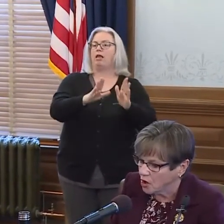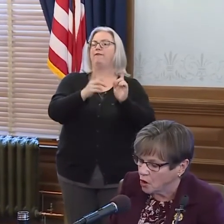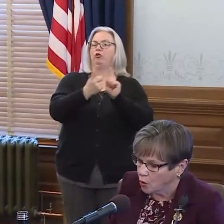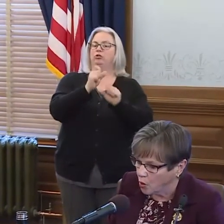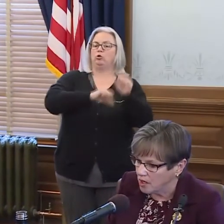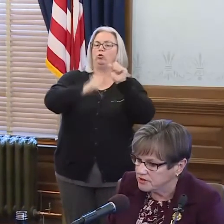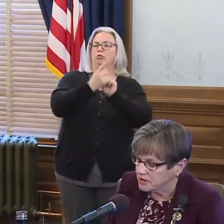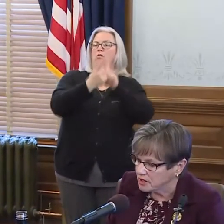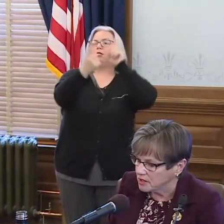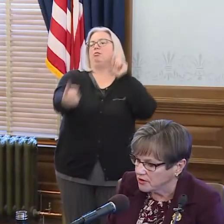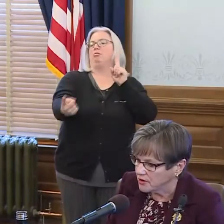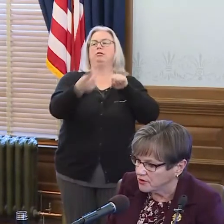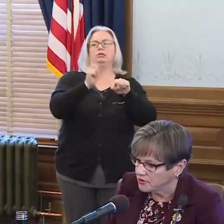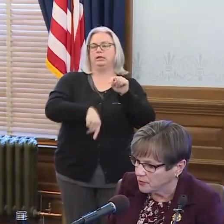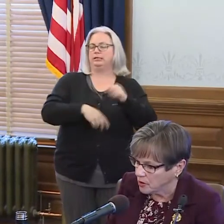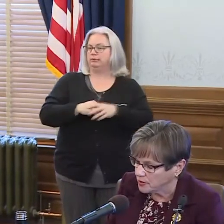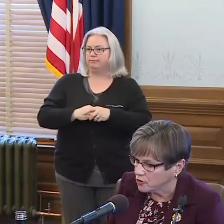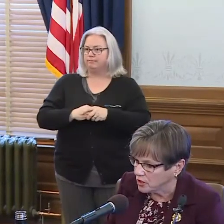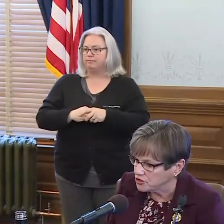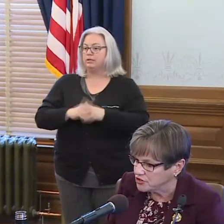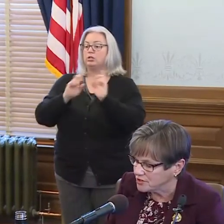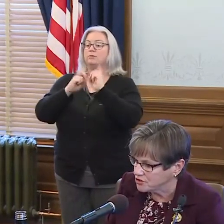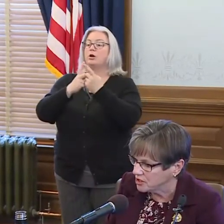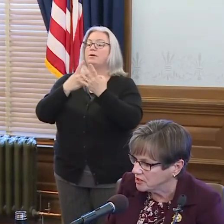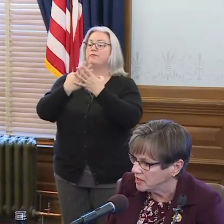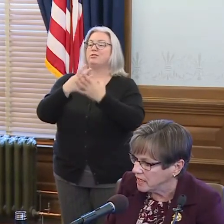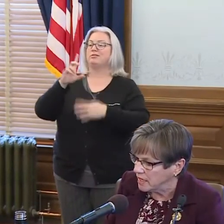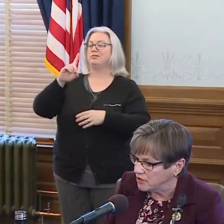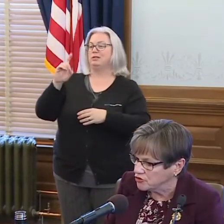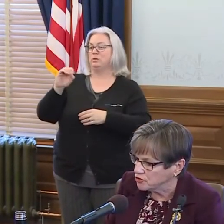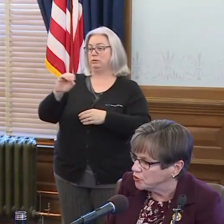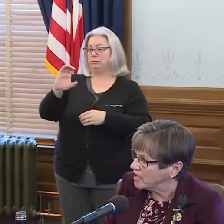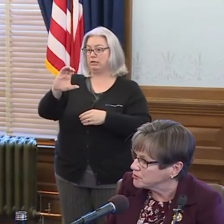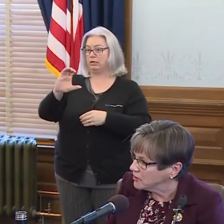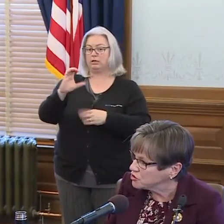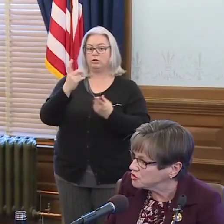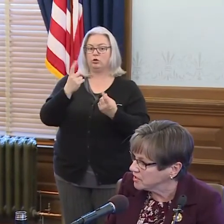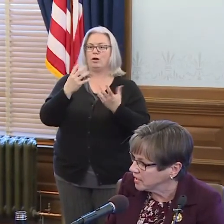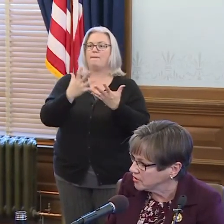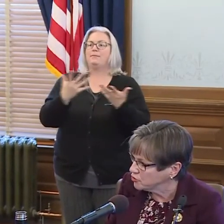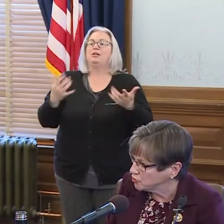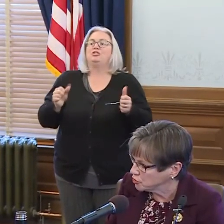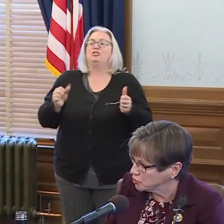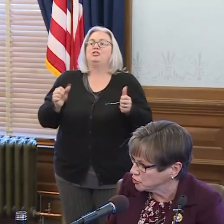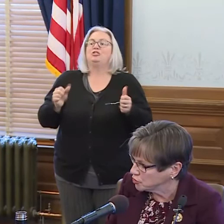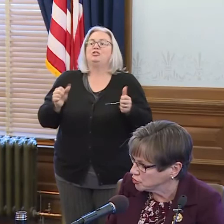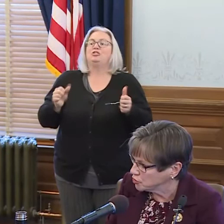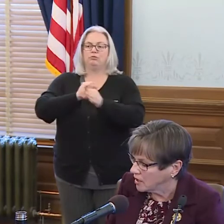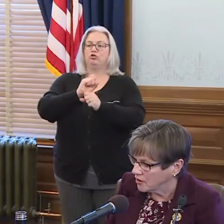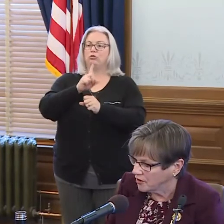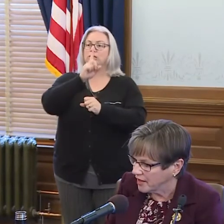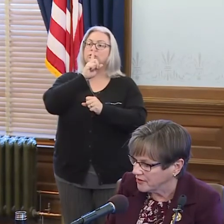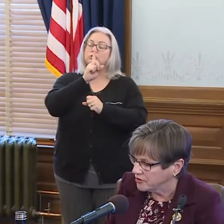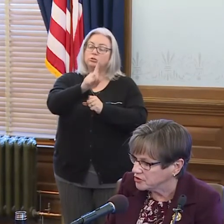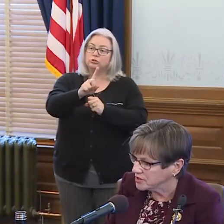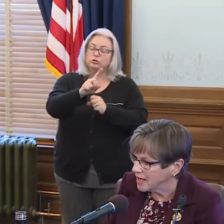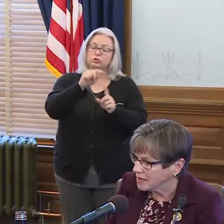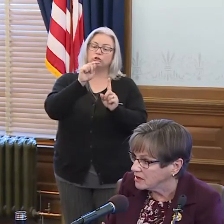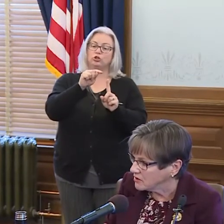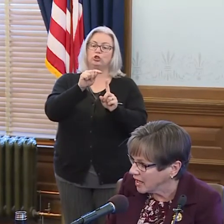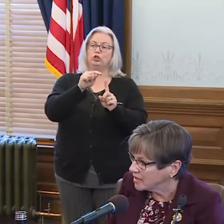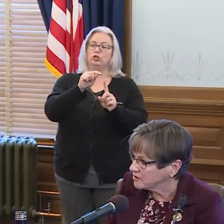So what Department of Corrections has done is do as much as they can to ensure that